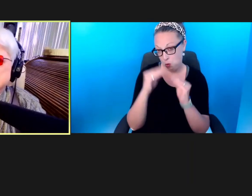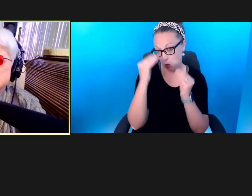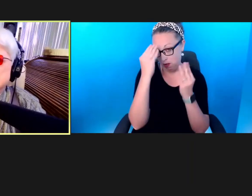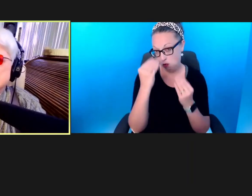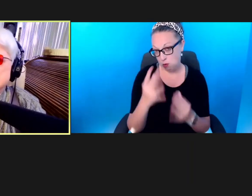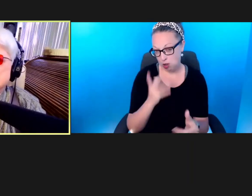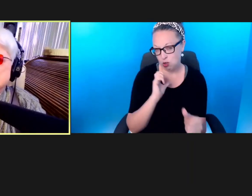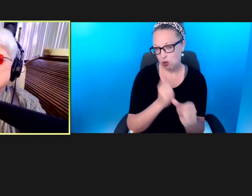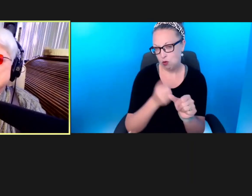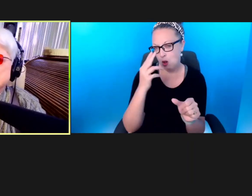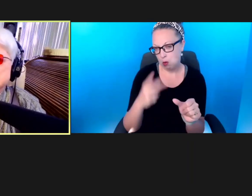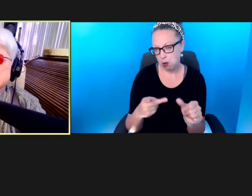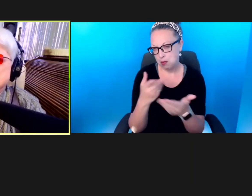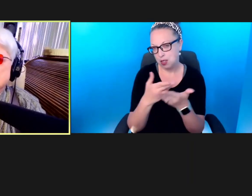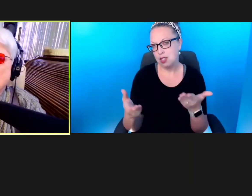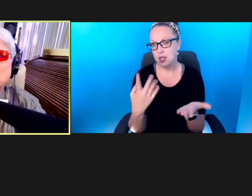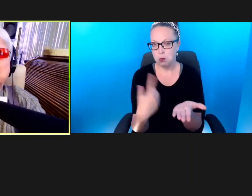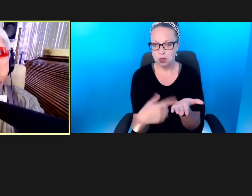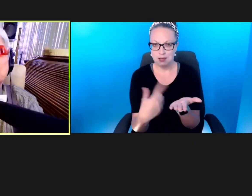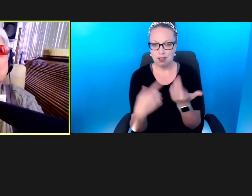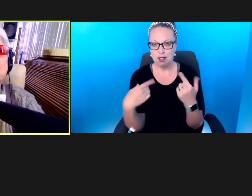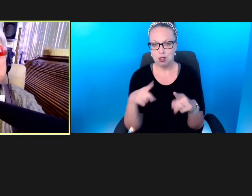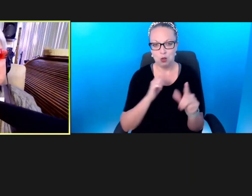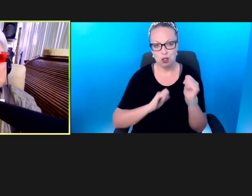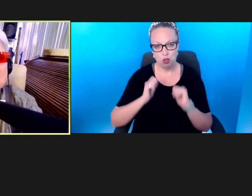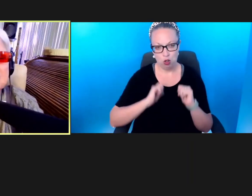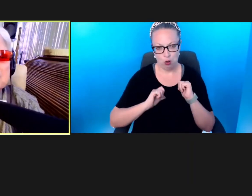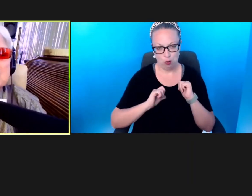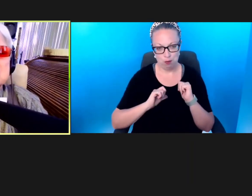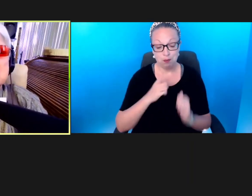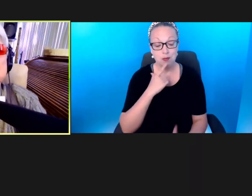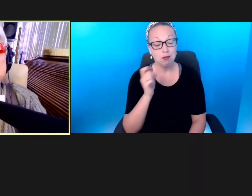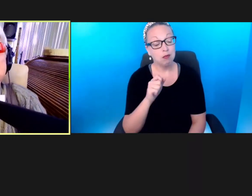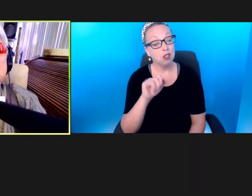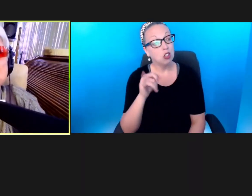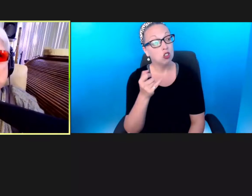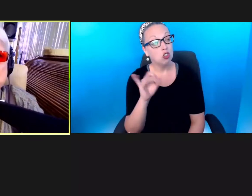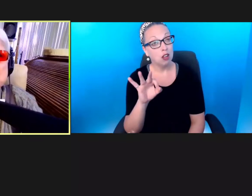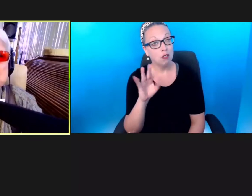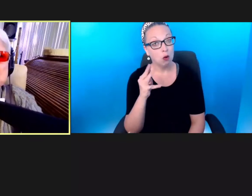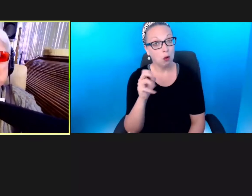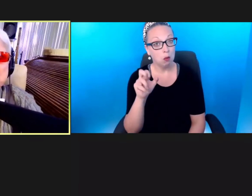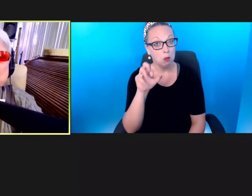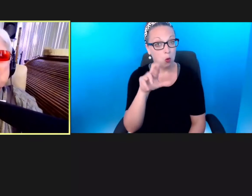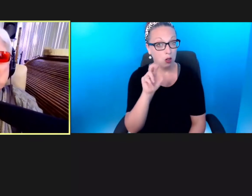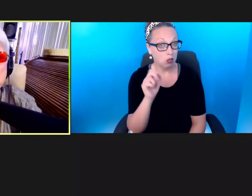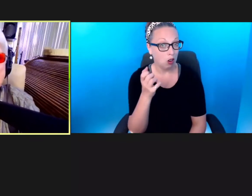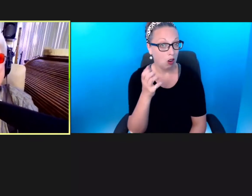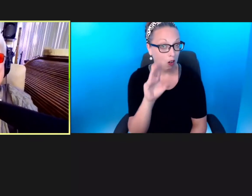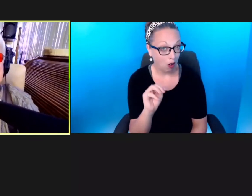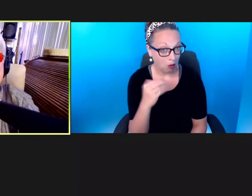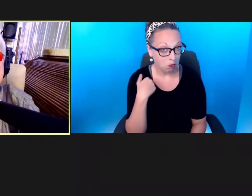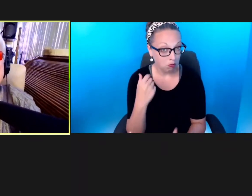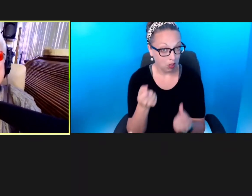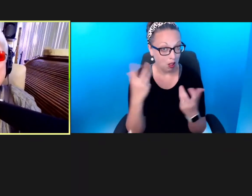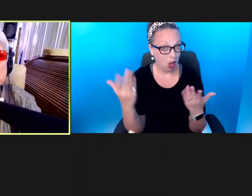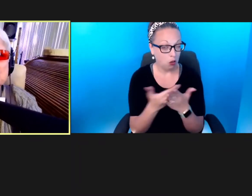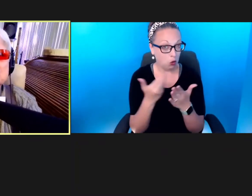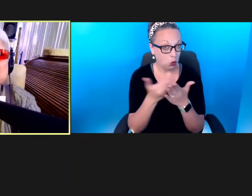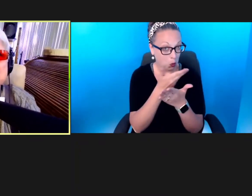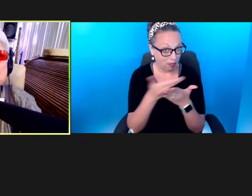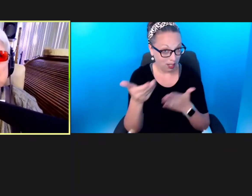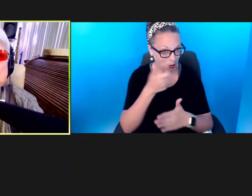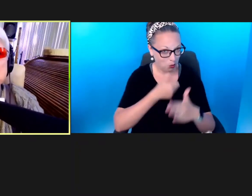up on what? Well, jeffmoyer.com has got a lot of new features. We're under new management.